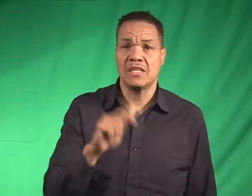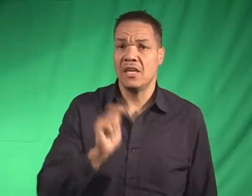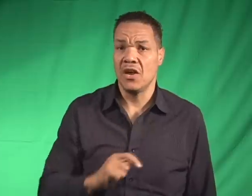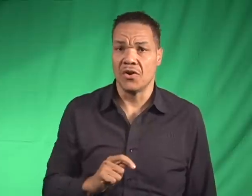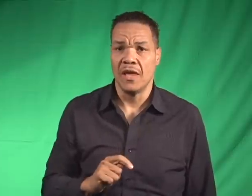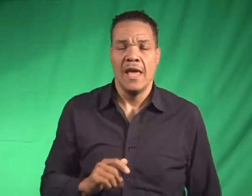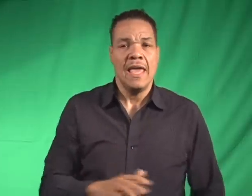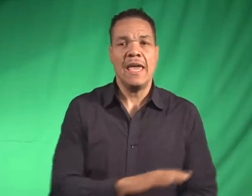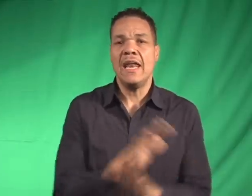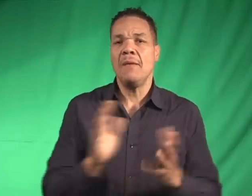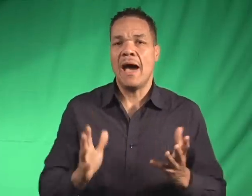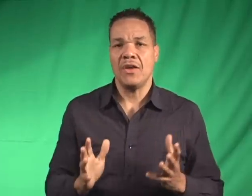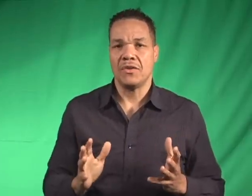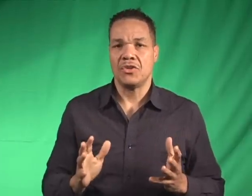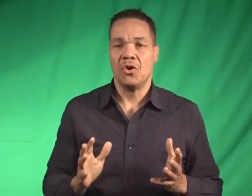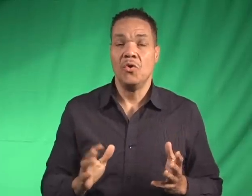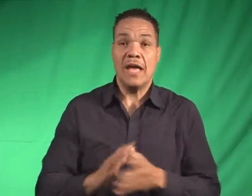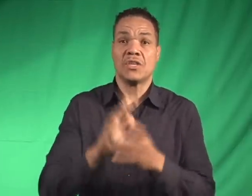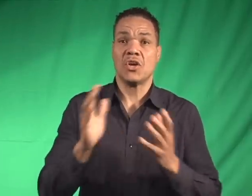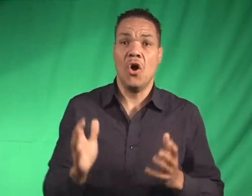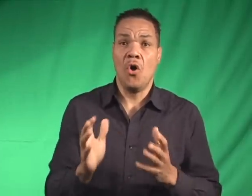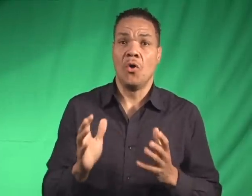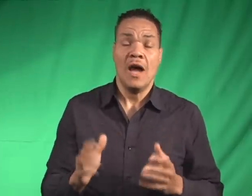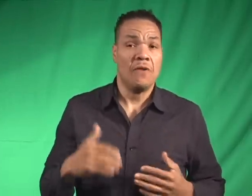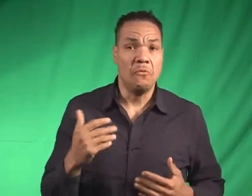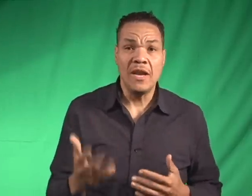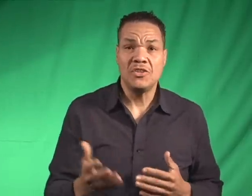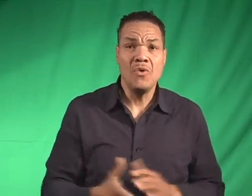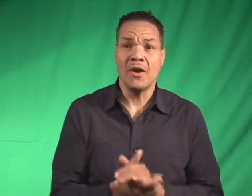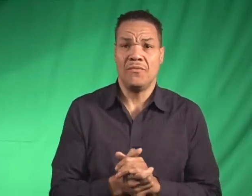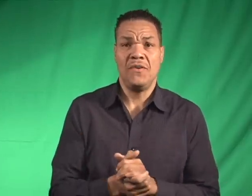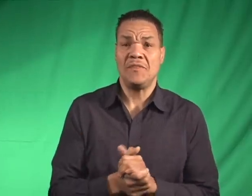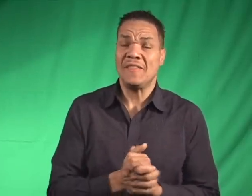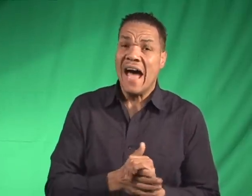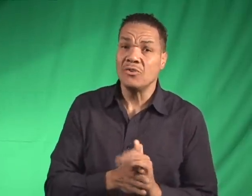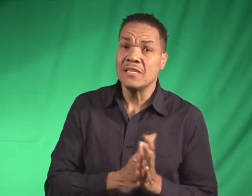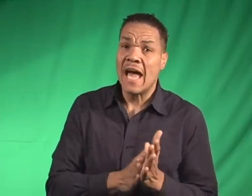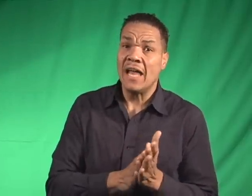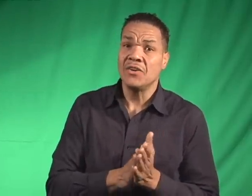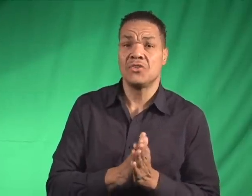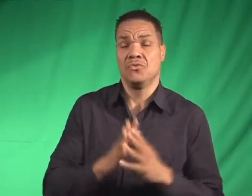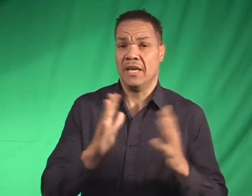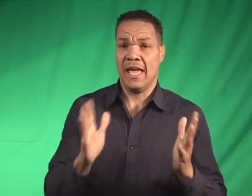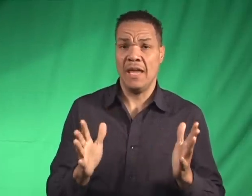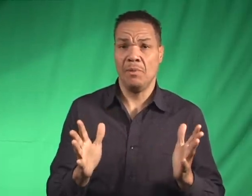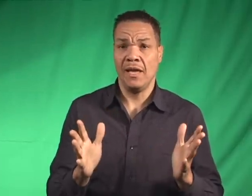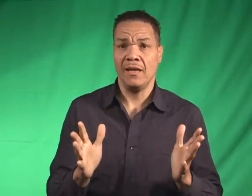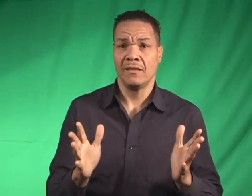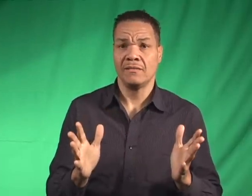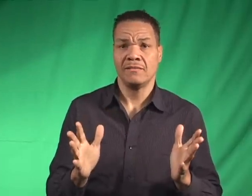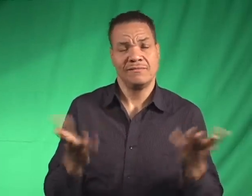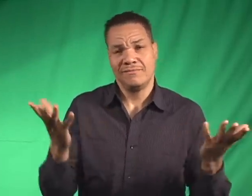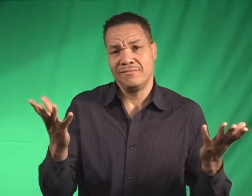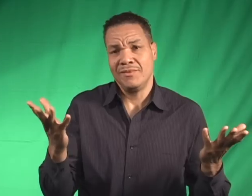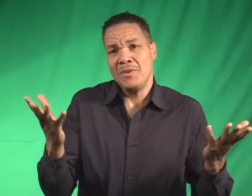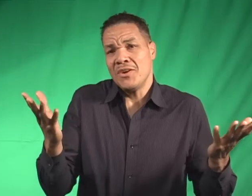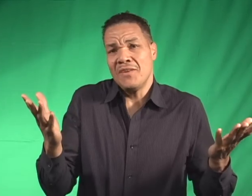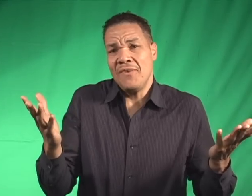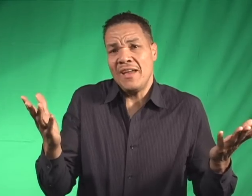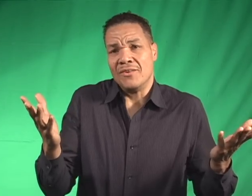to learn. Anybody on the show who has a goal of winning $250,000 through the gameplay, I mean, you're going to fail.